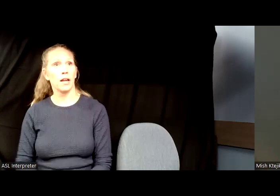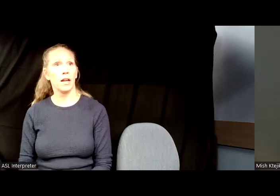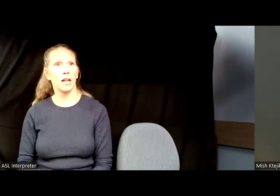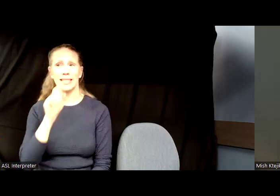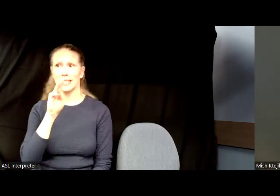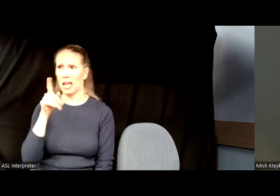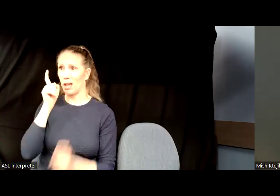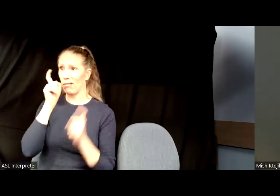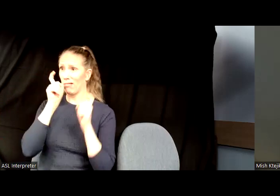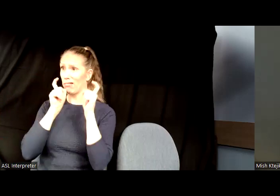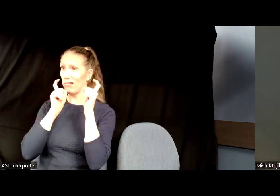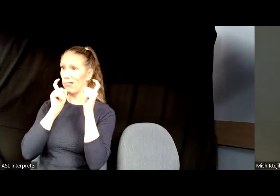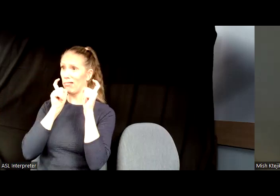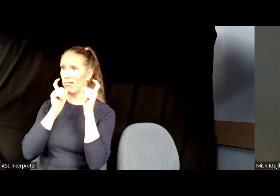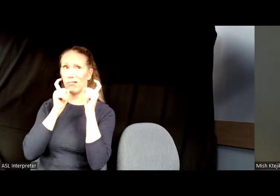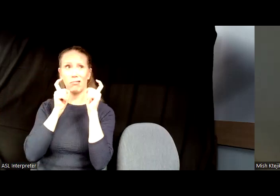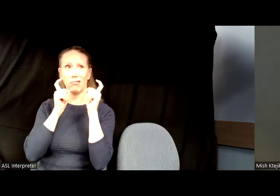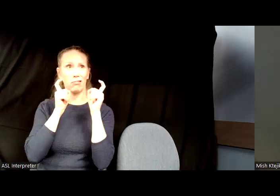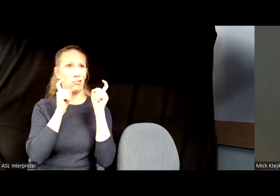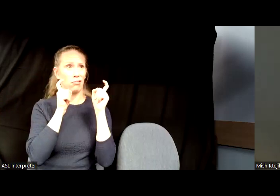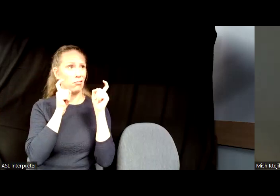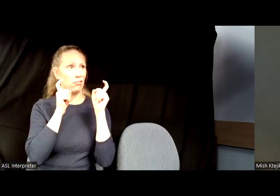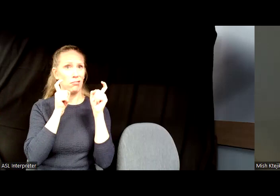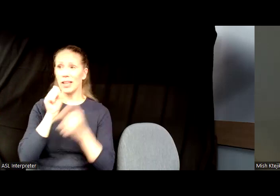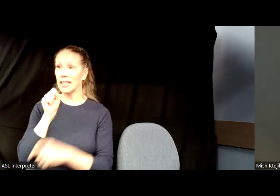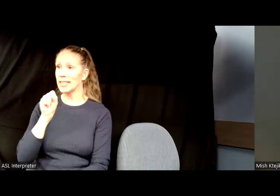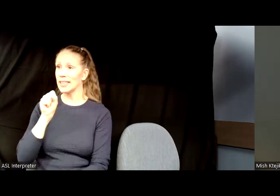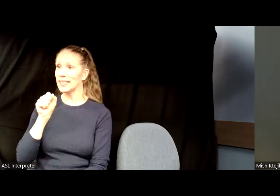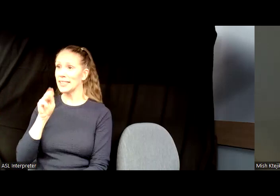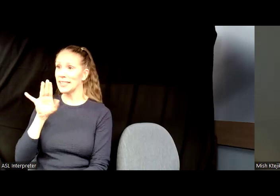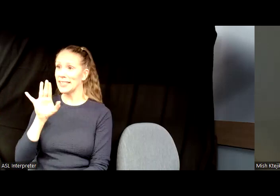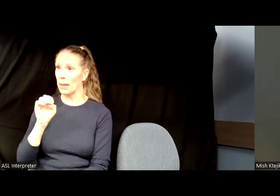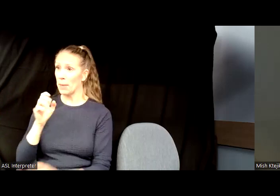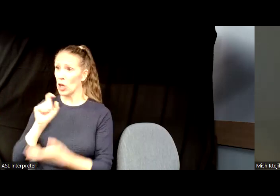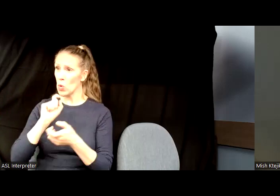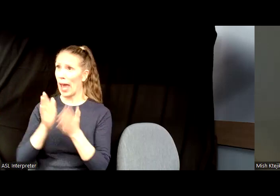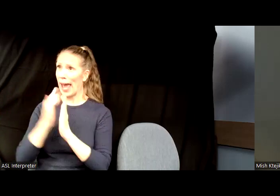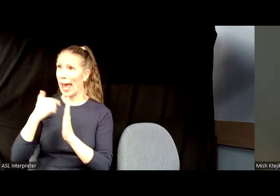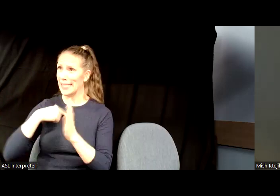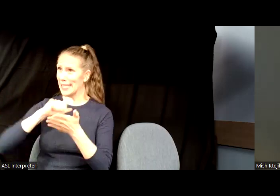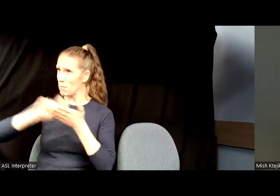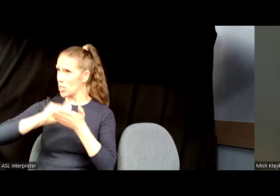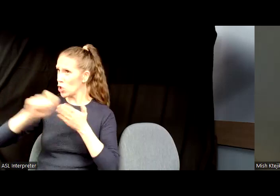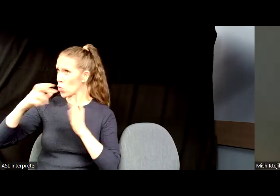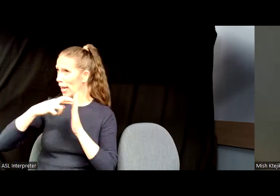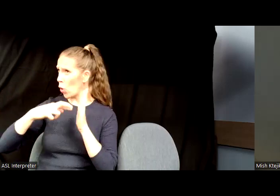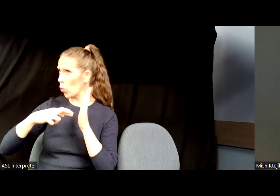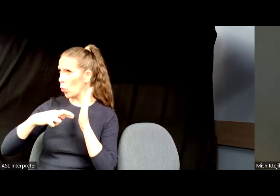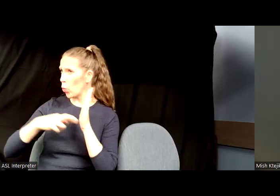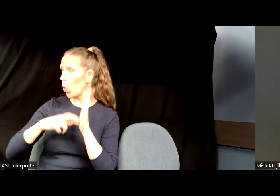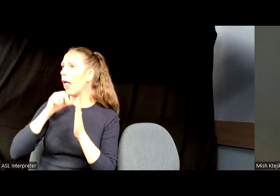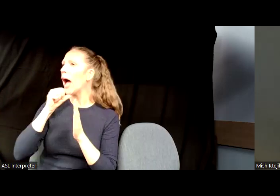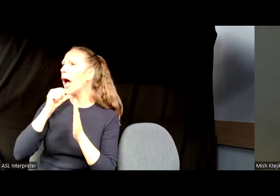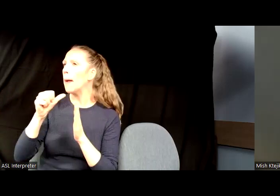Well, what is next? Are you asking me to write a rule for, Or, I'm not sure what?